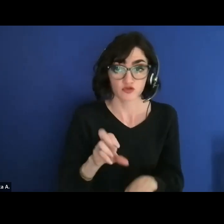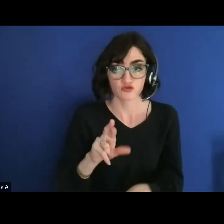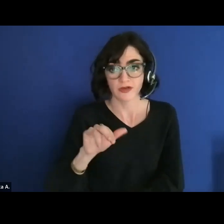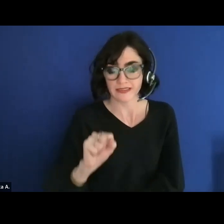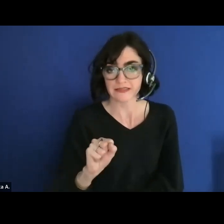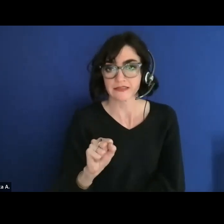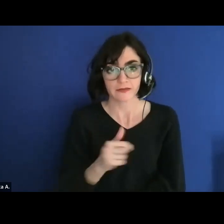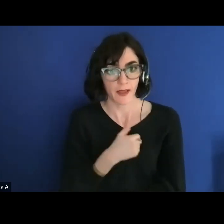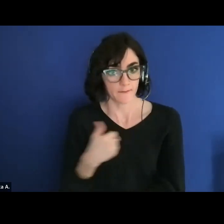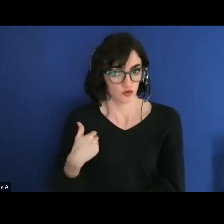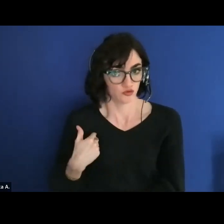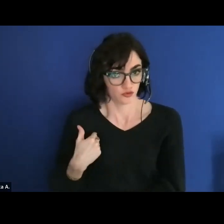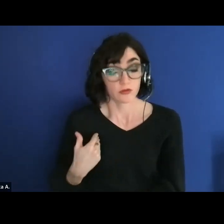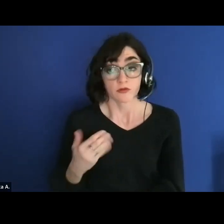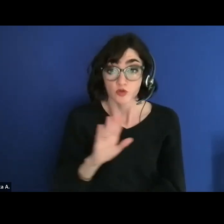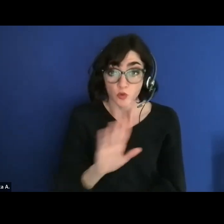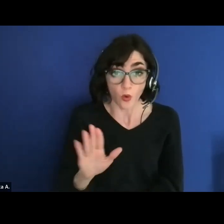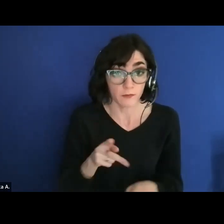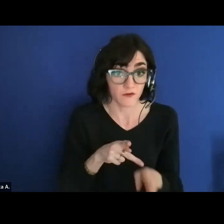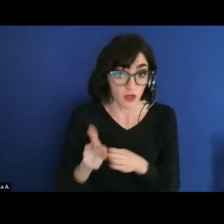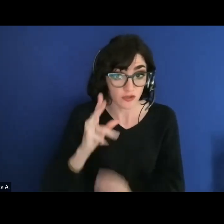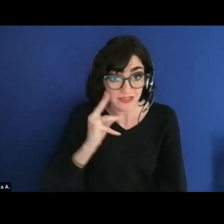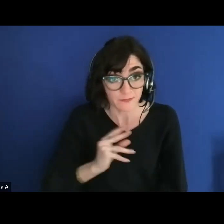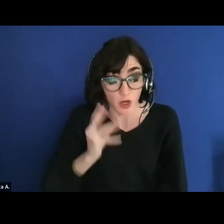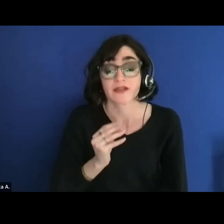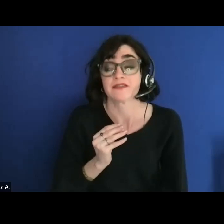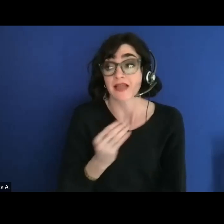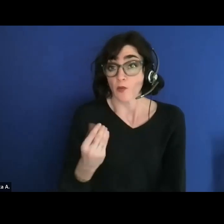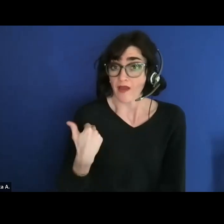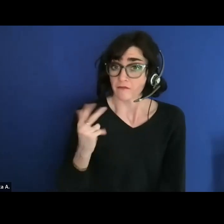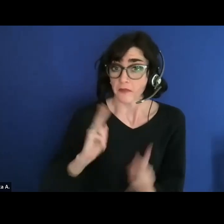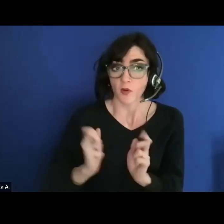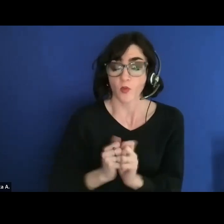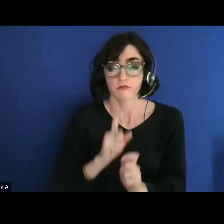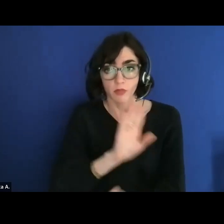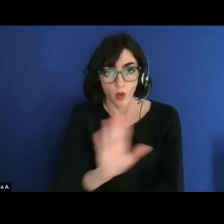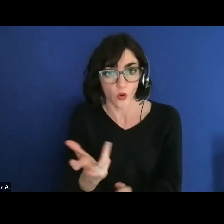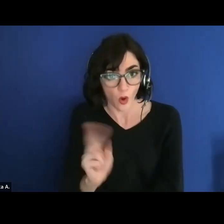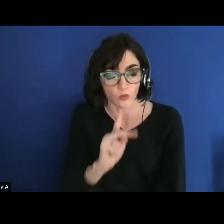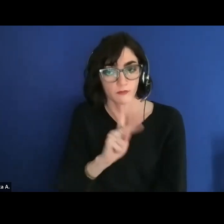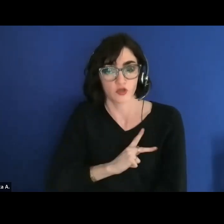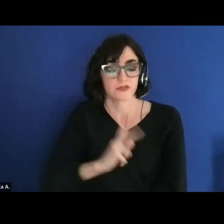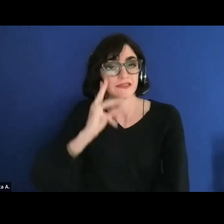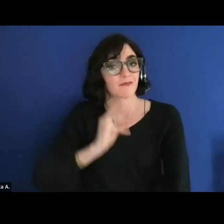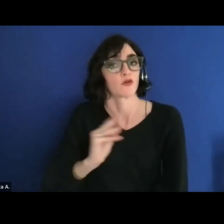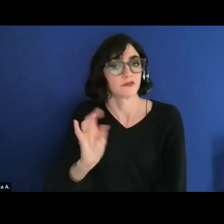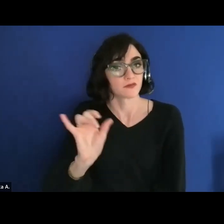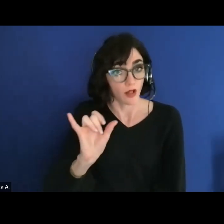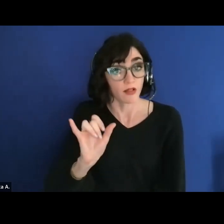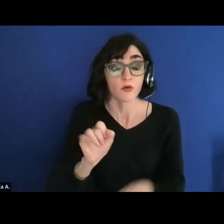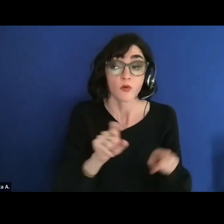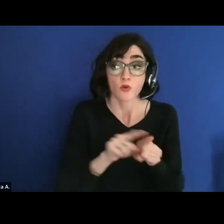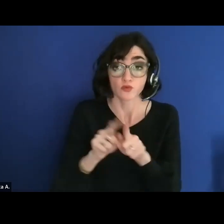have folks on our committee representing lived experience. We also have folks on the committee